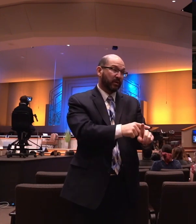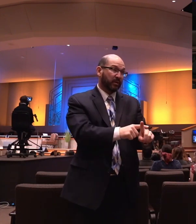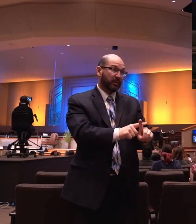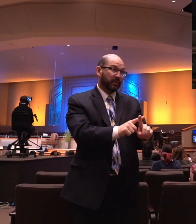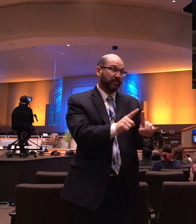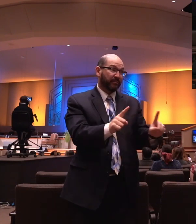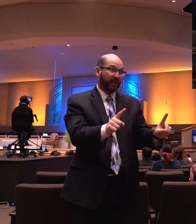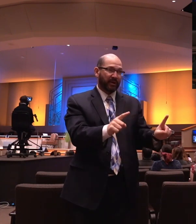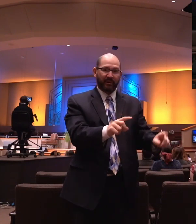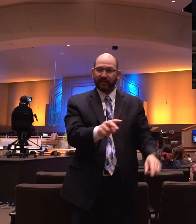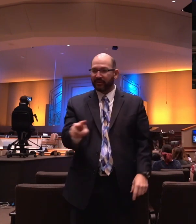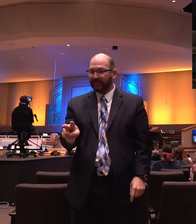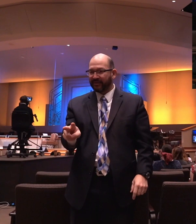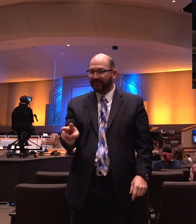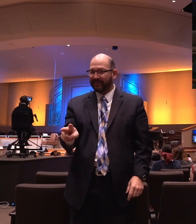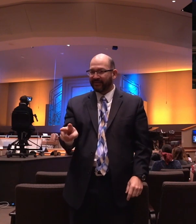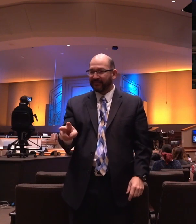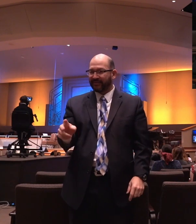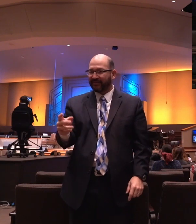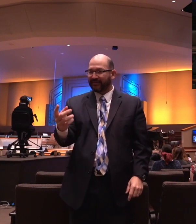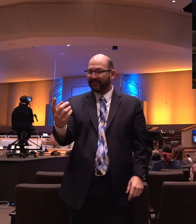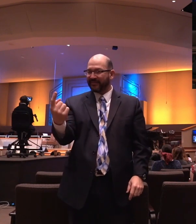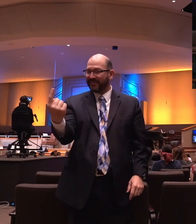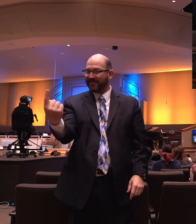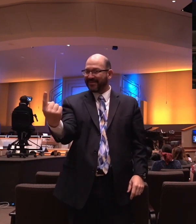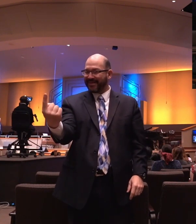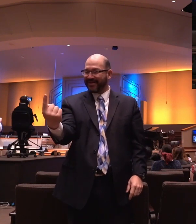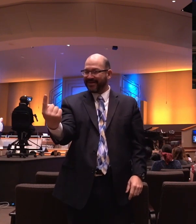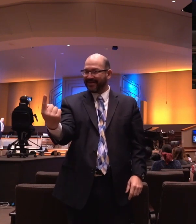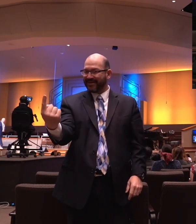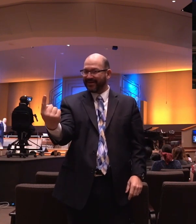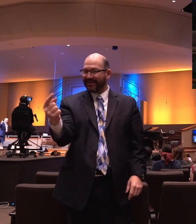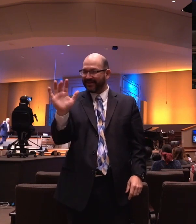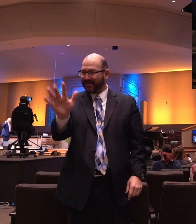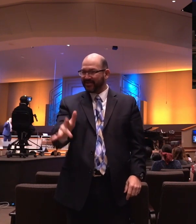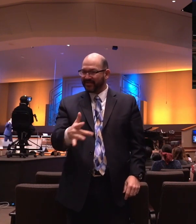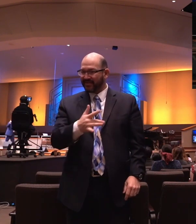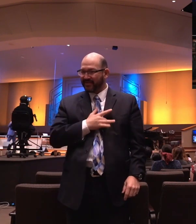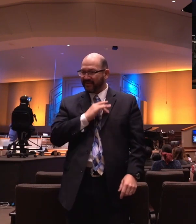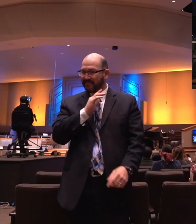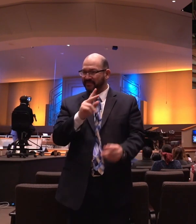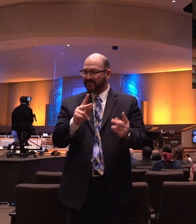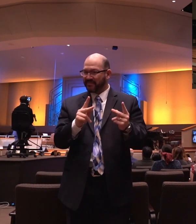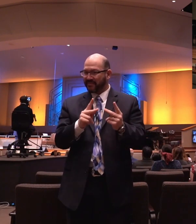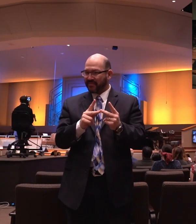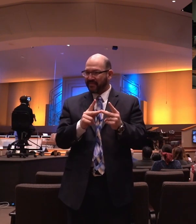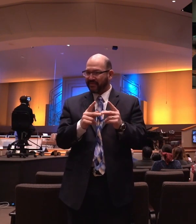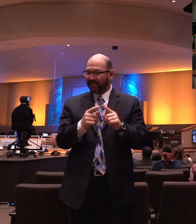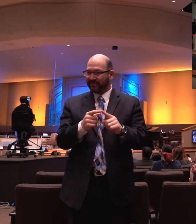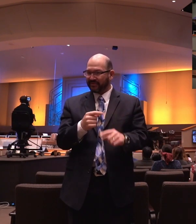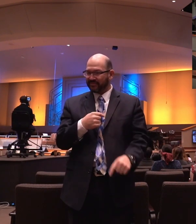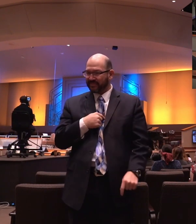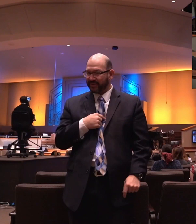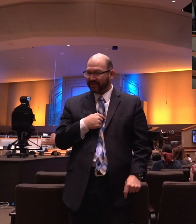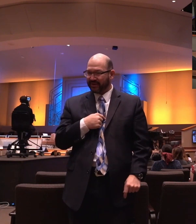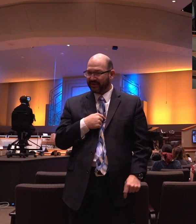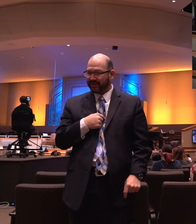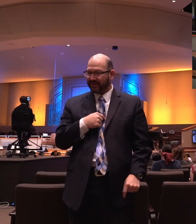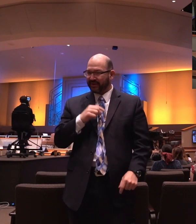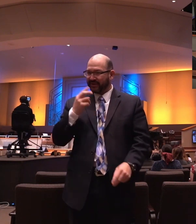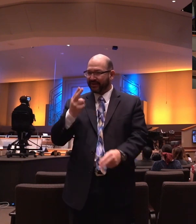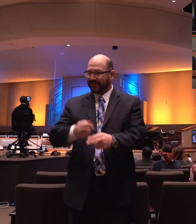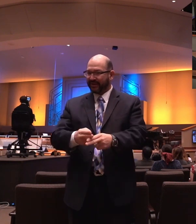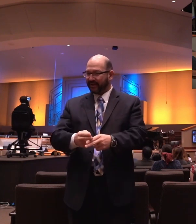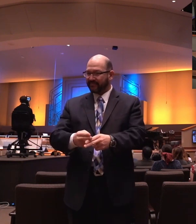But as He looked at mankind, He found one whose heart was perfect toward Him. His name was Noah.